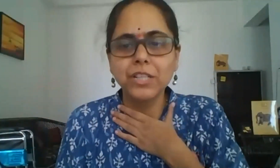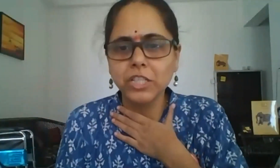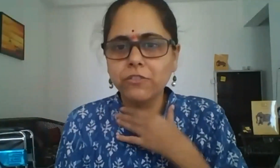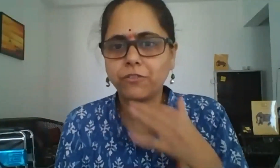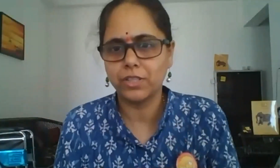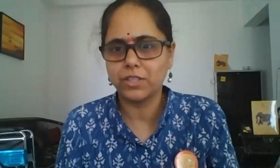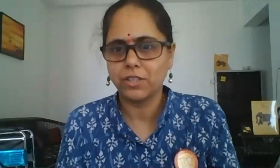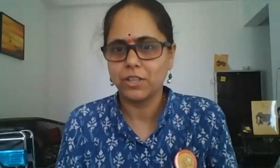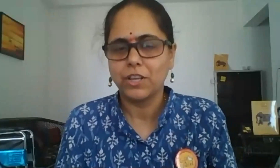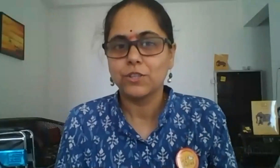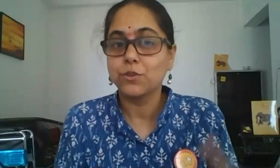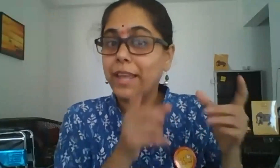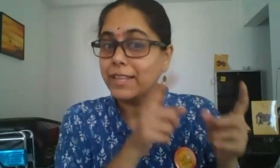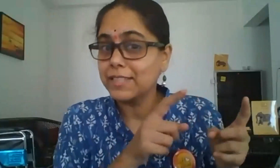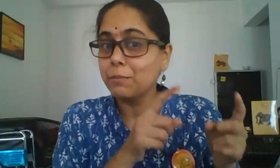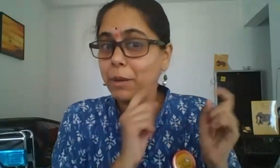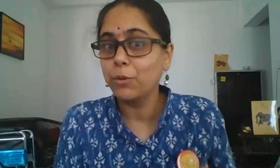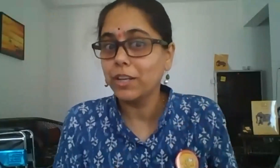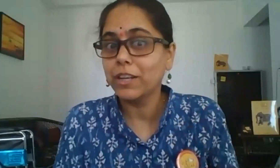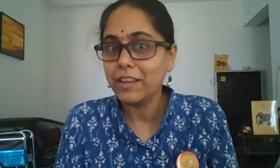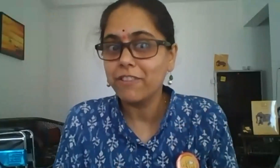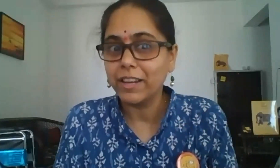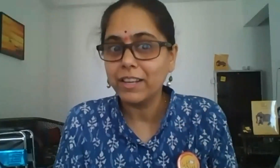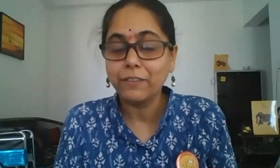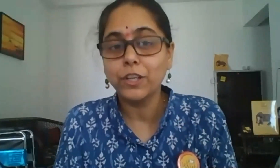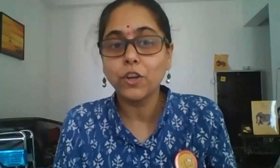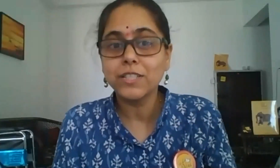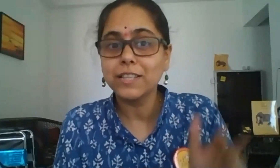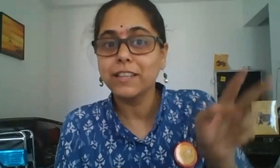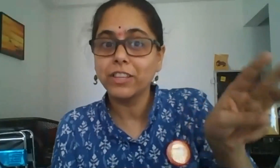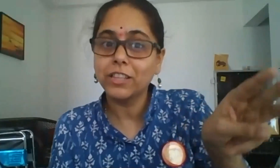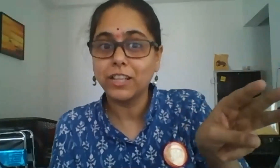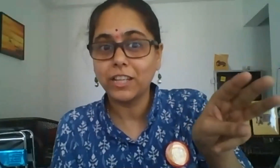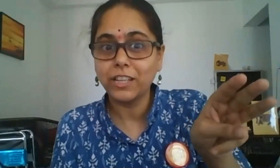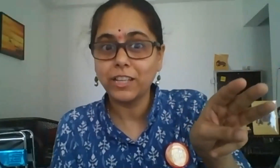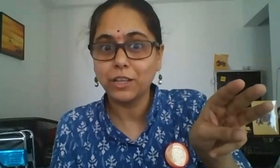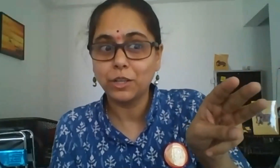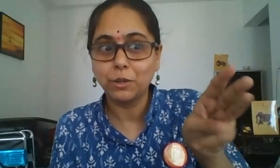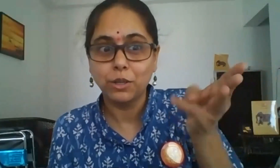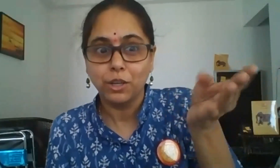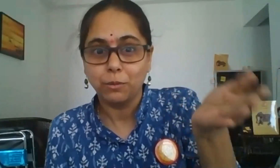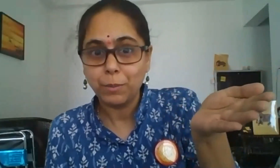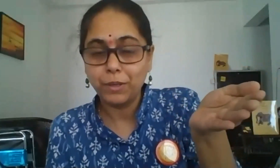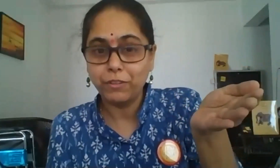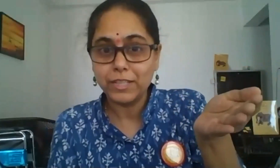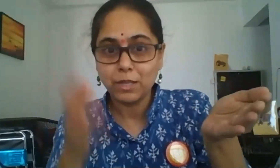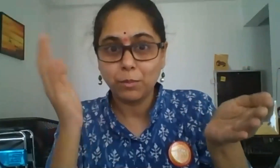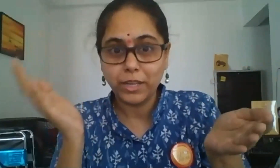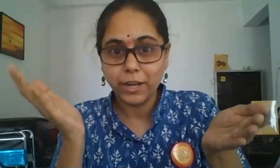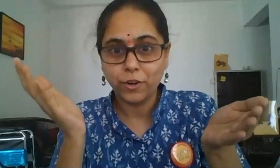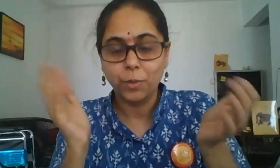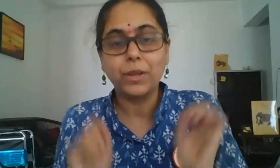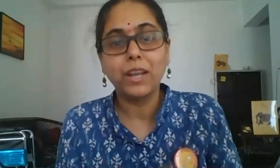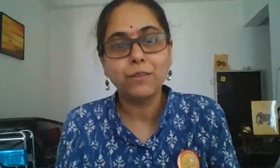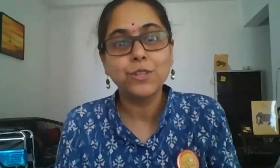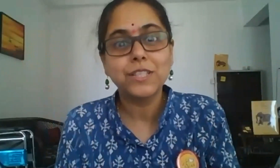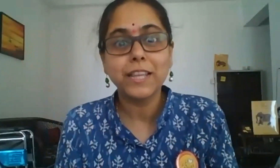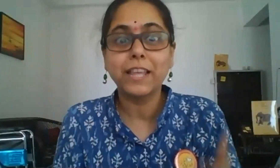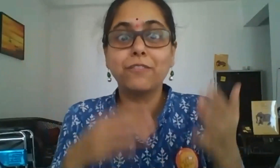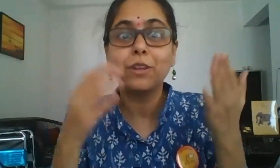person first. So next time I'm doing an event, I will not say there were 30 people with disability and normal. I would say there were